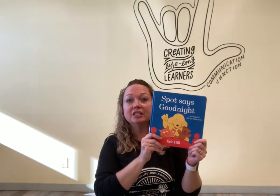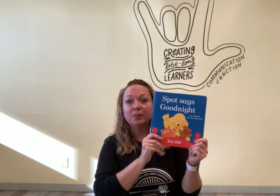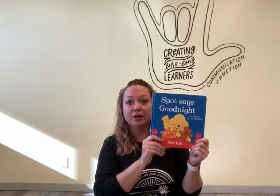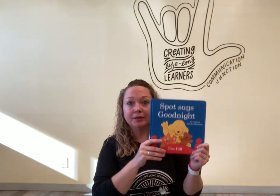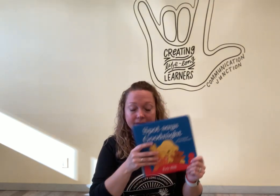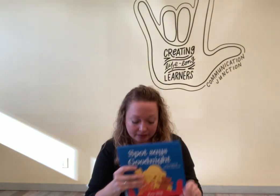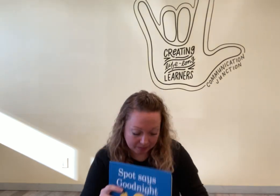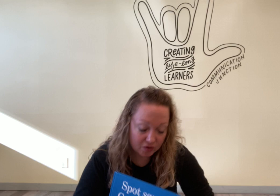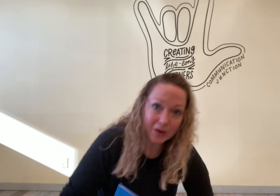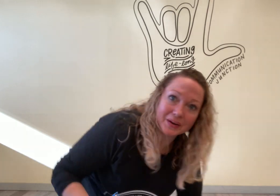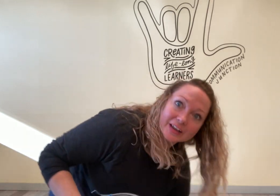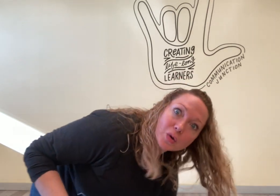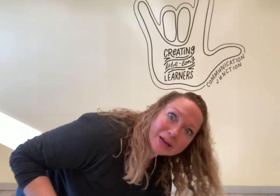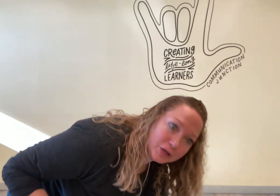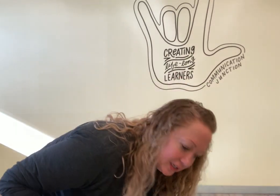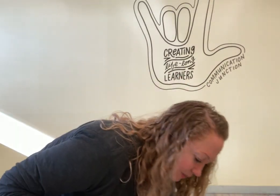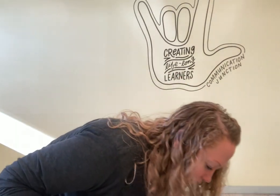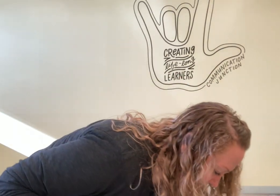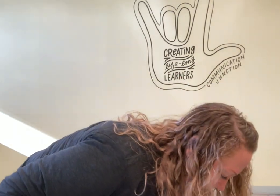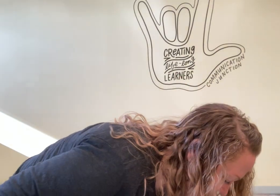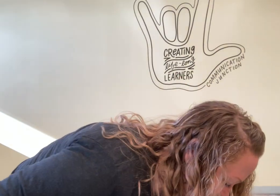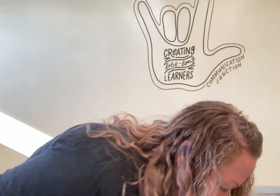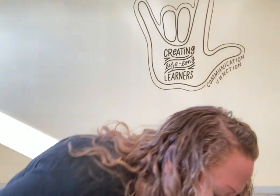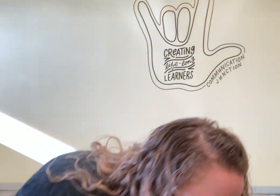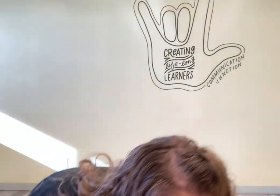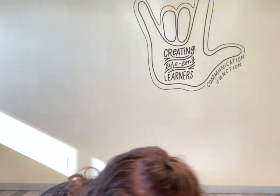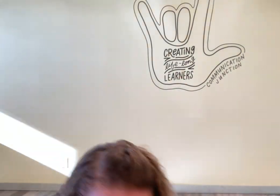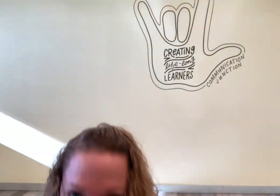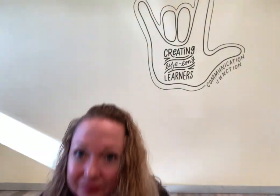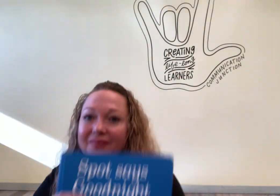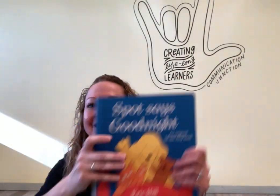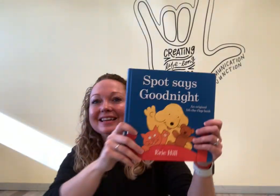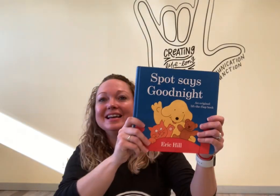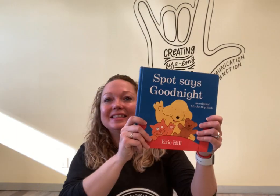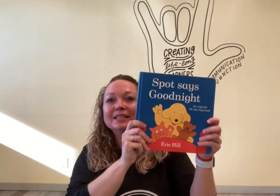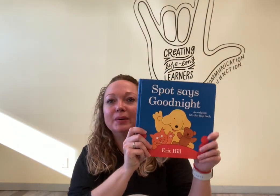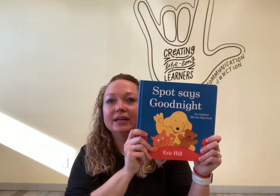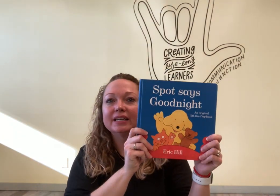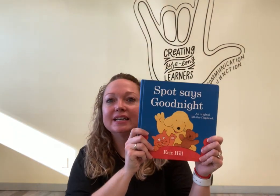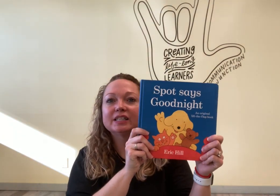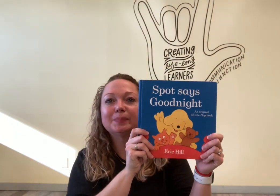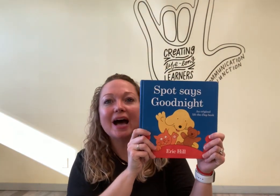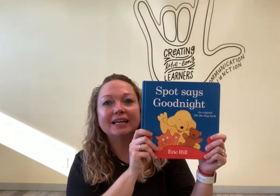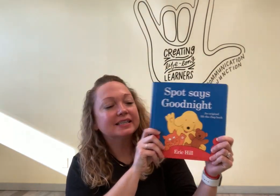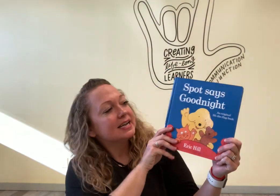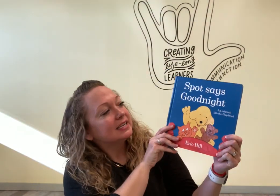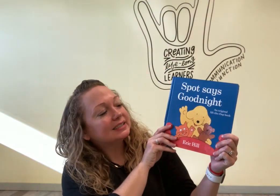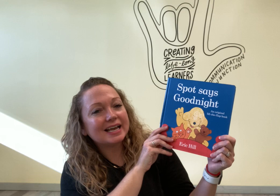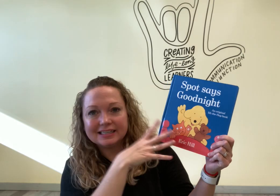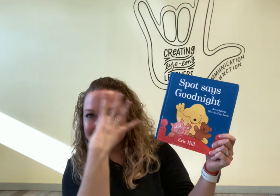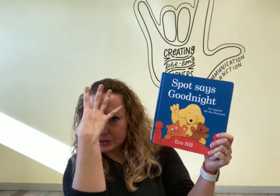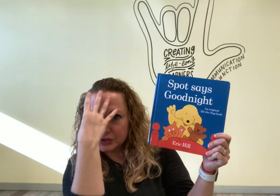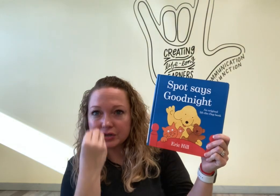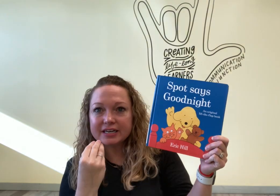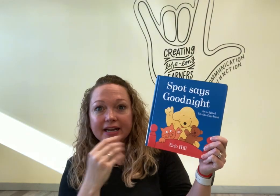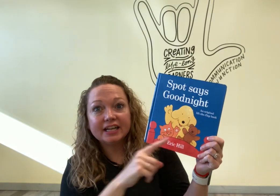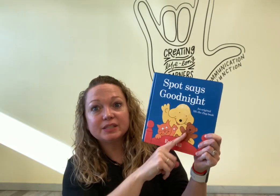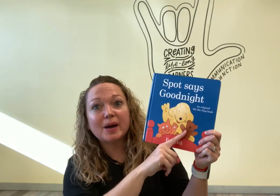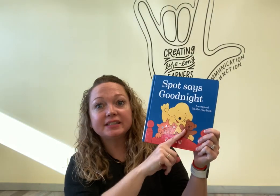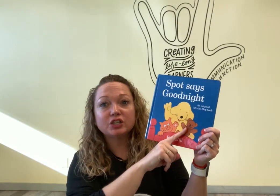book, let me move up again. Oh my goodness, Miss Whitney, up and down, up and down. This book, Spot, says good night, and Spot's a dog.